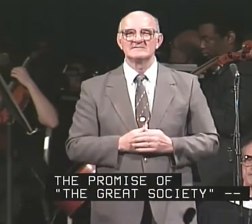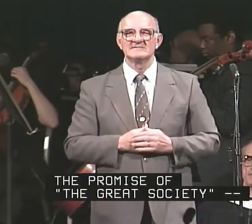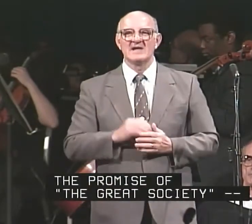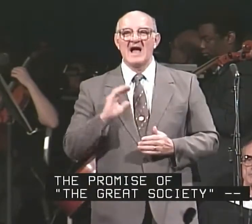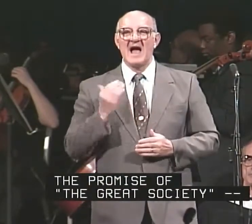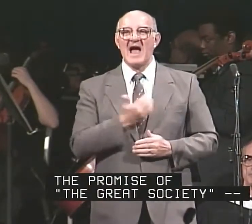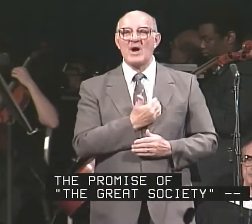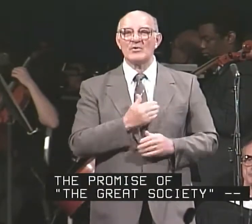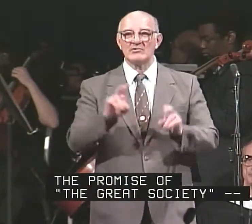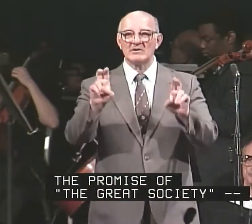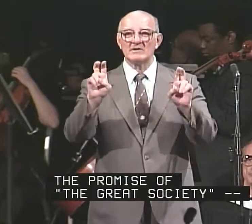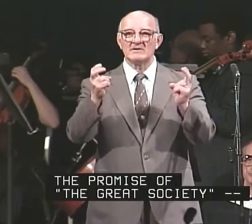Our